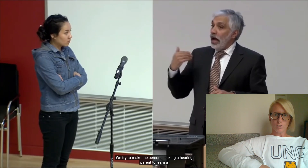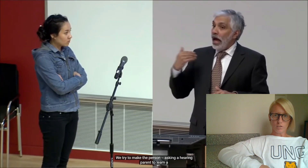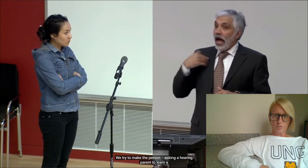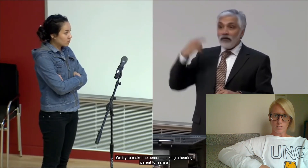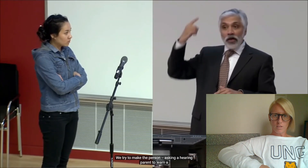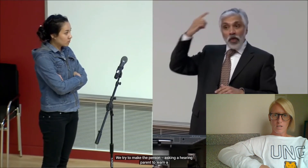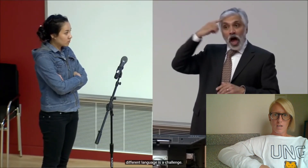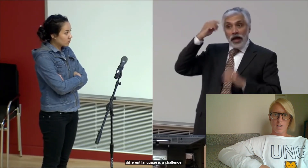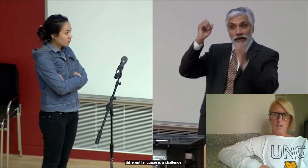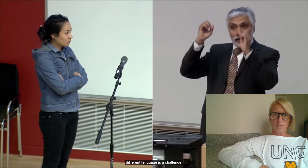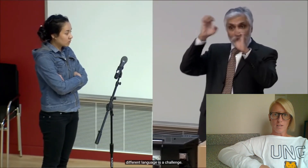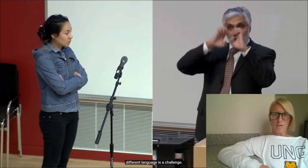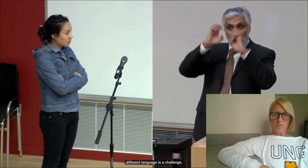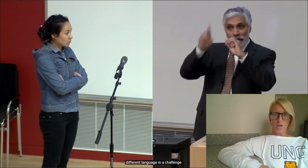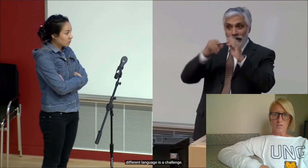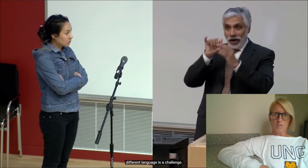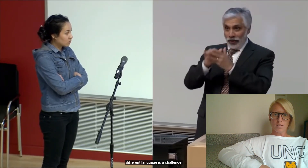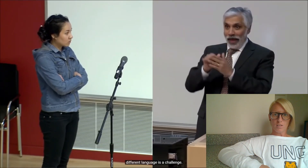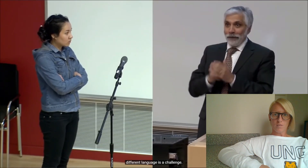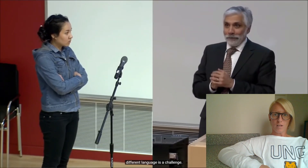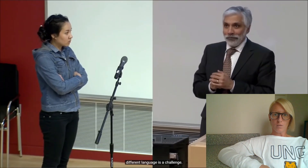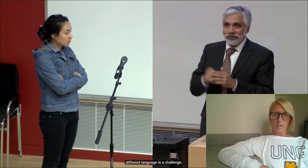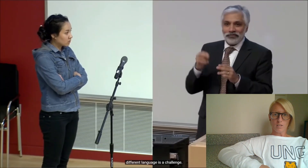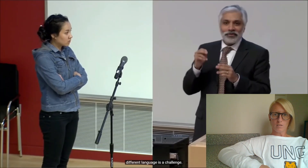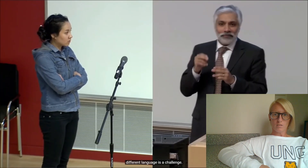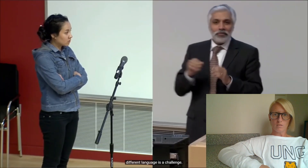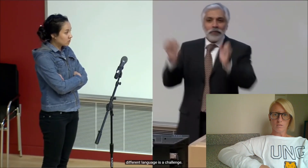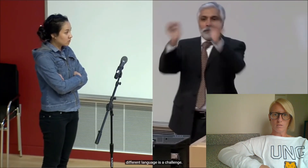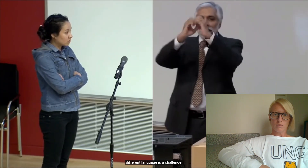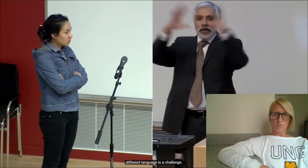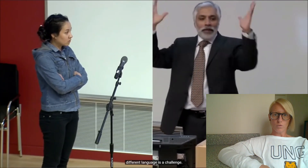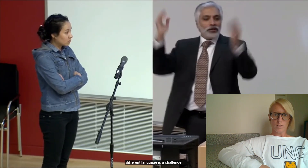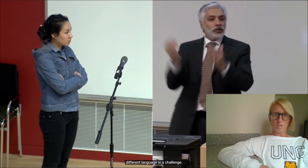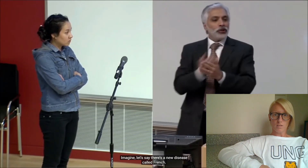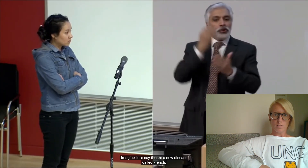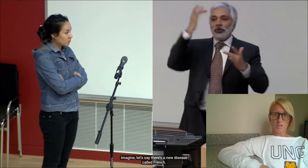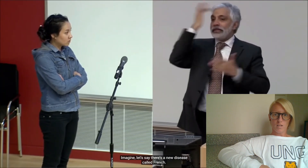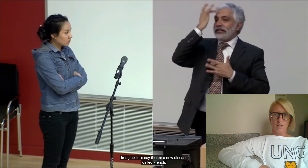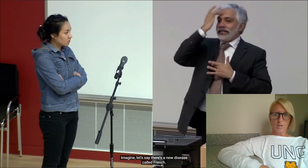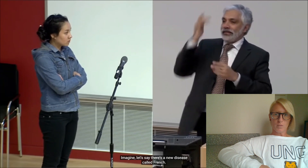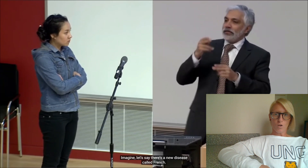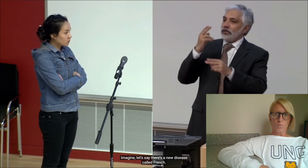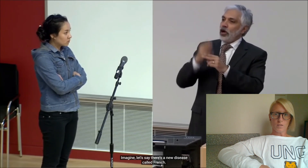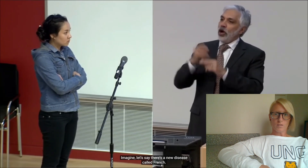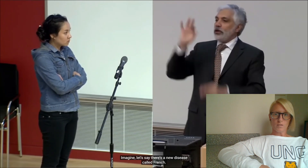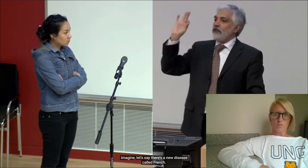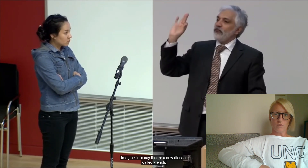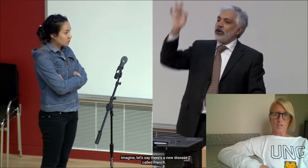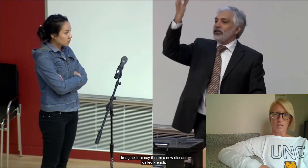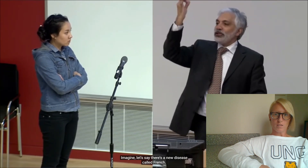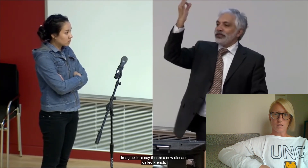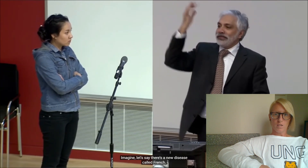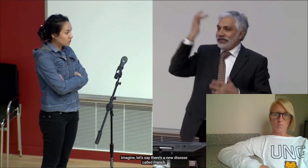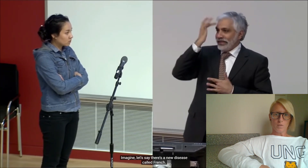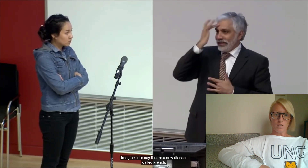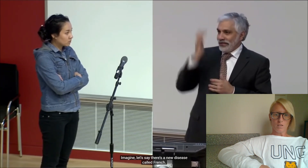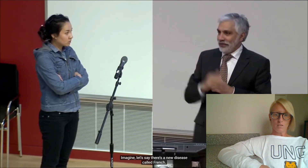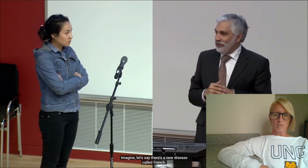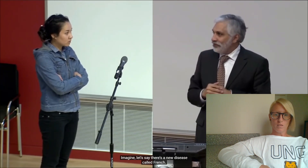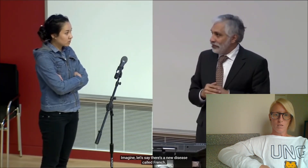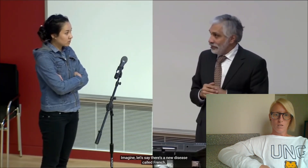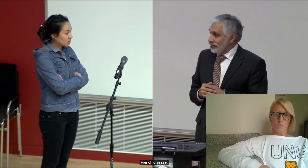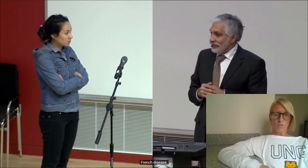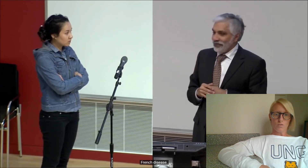asking a hearing parent to learn a different language and evaluate is a challenge. Imagine, let's say there's a new disease called